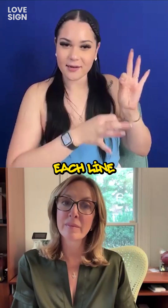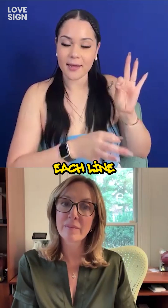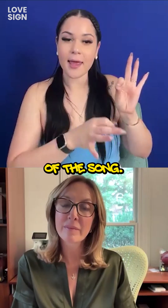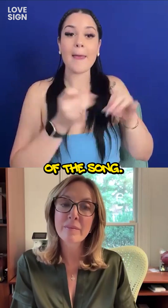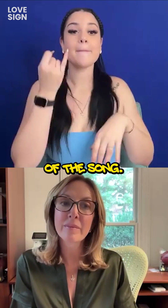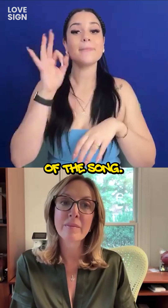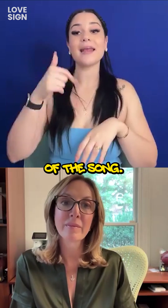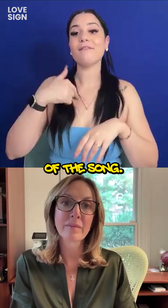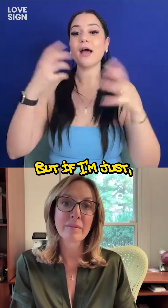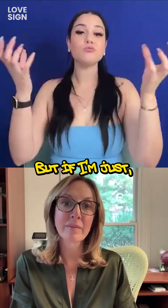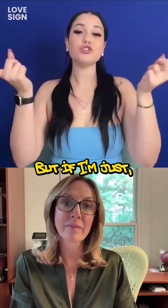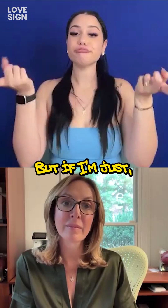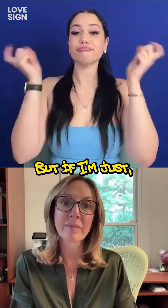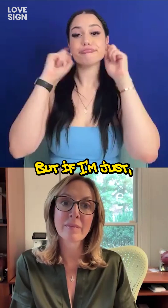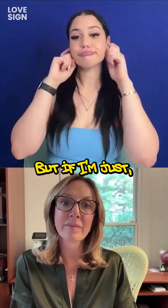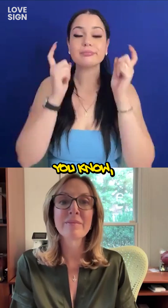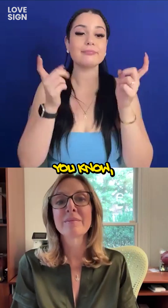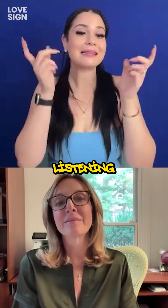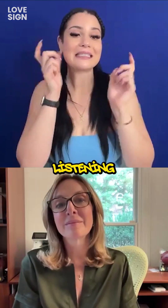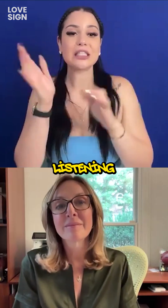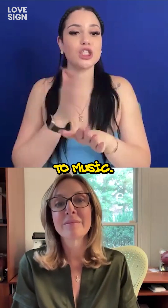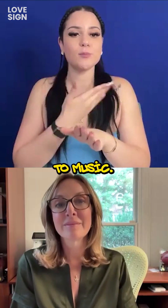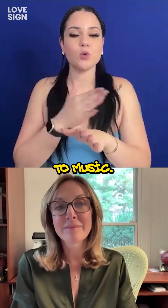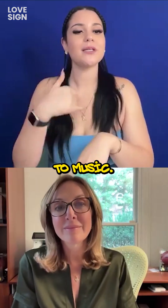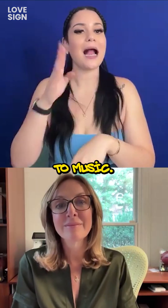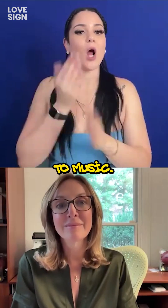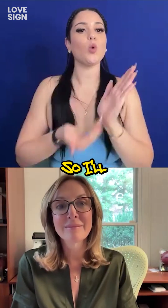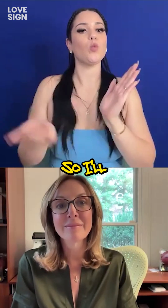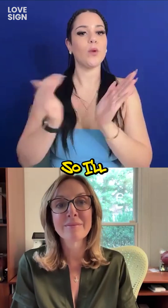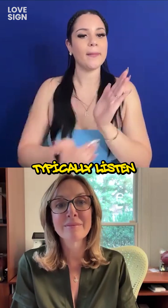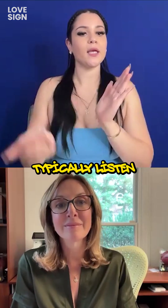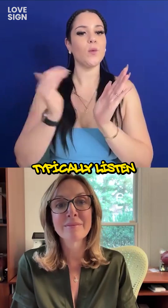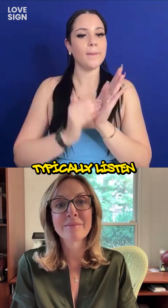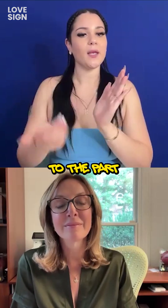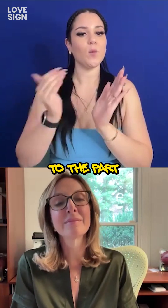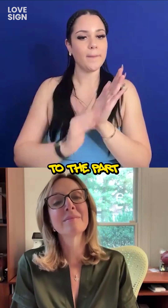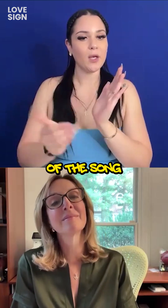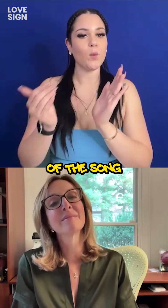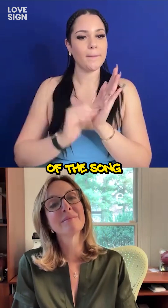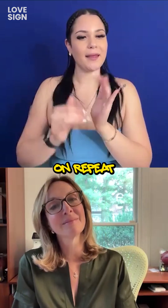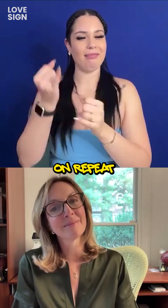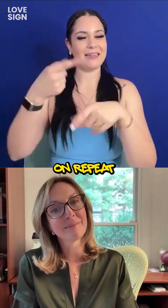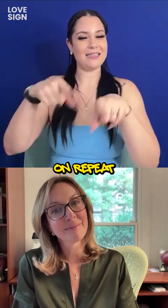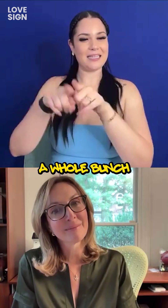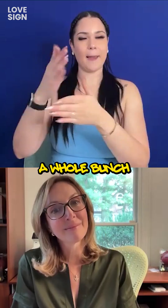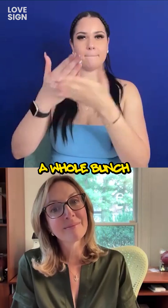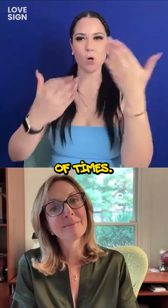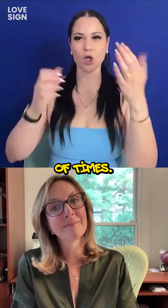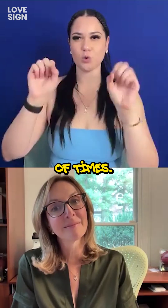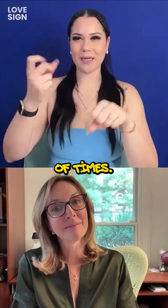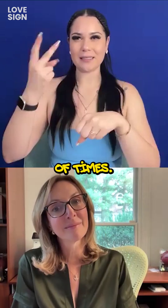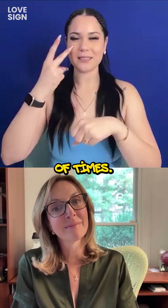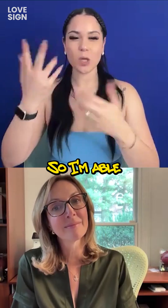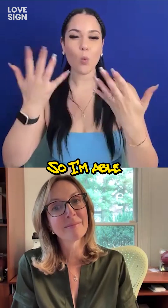each line of the song. But if I'm just, listening to music, so I'll typically listen to the part of the song on repeat a whole bunch